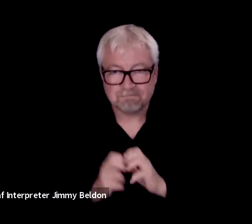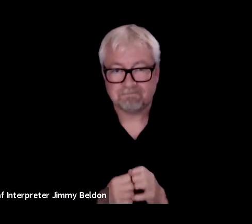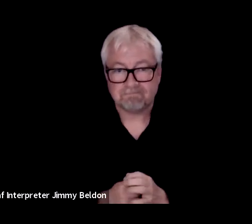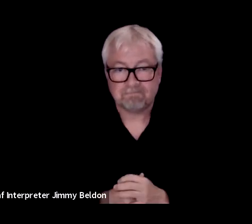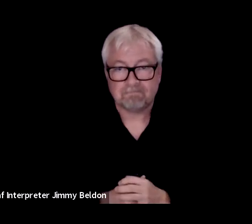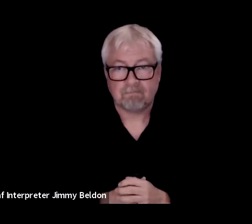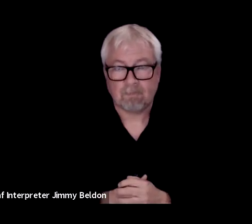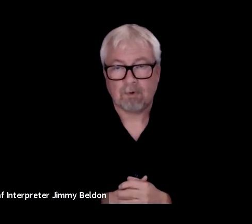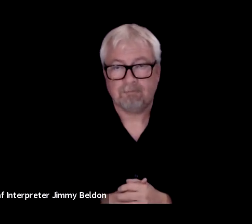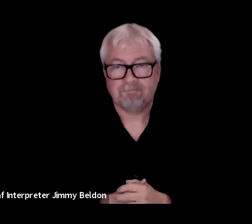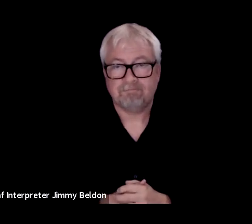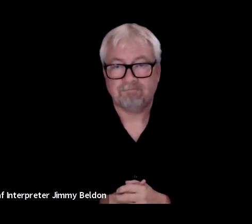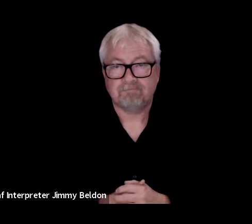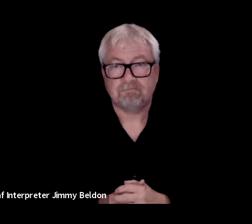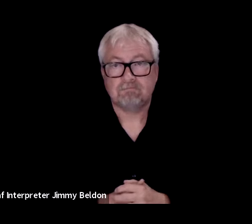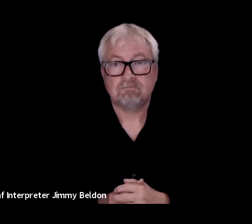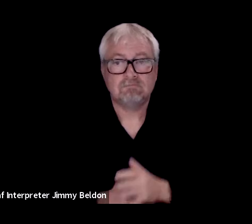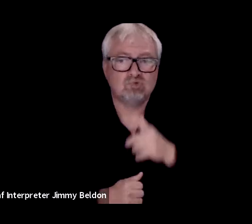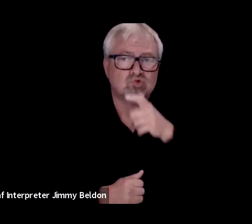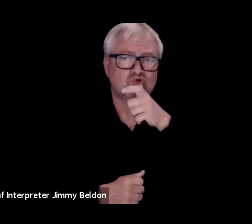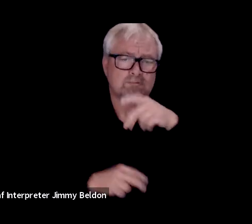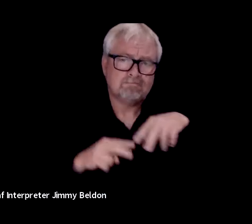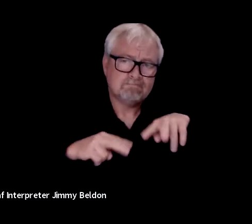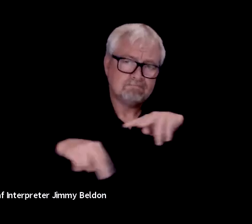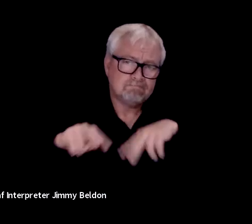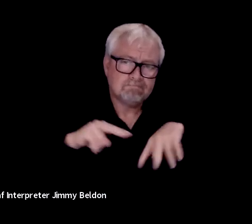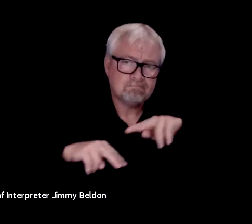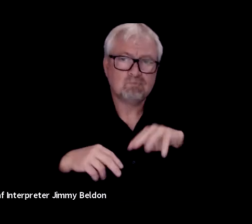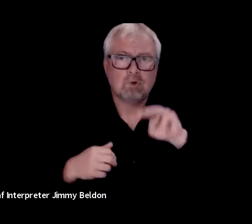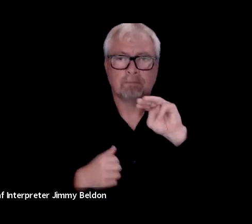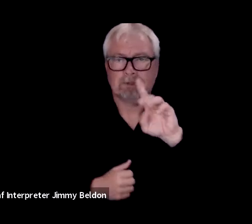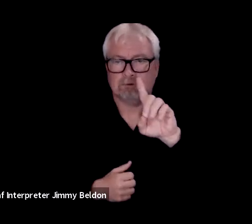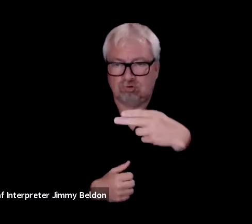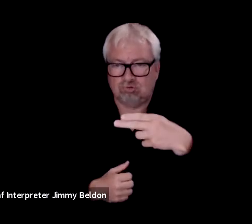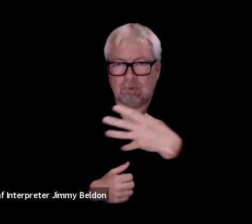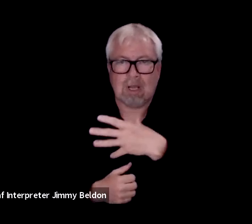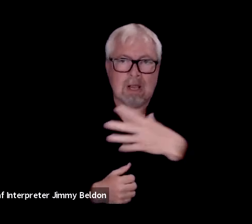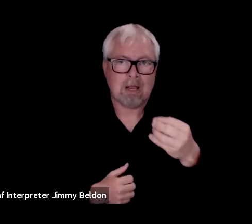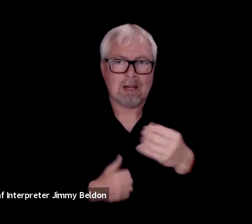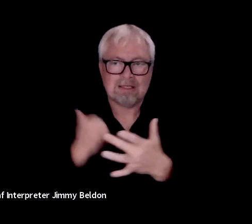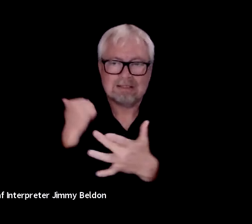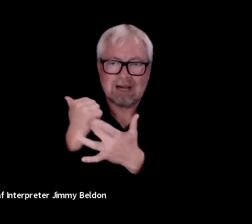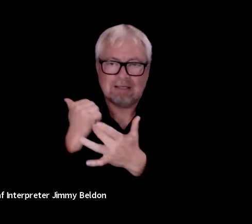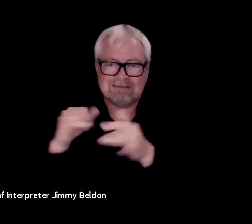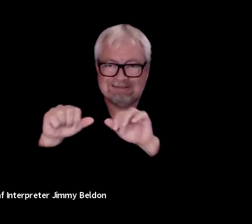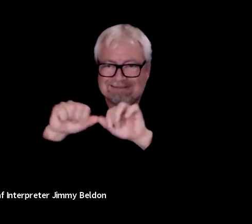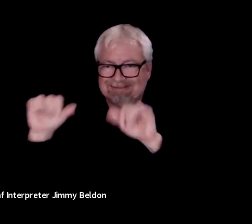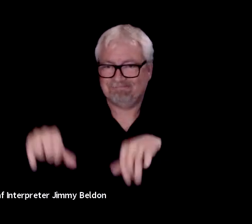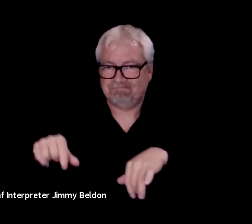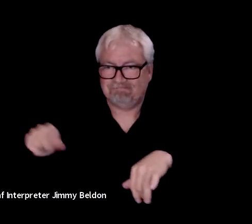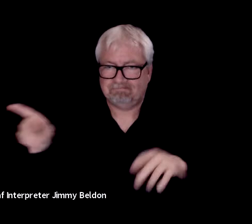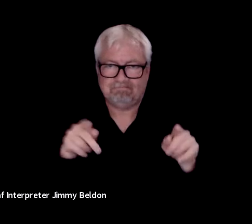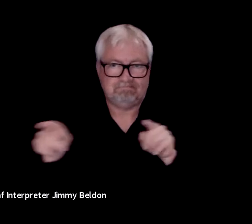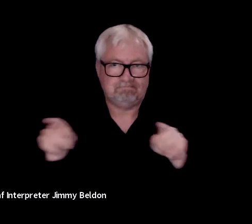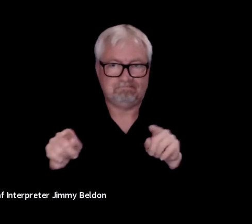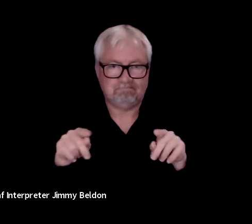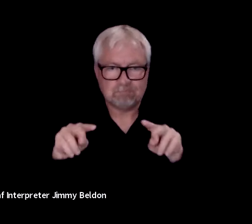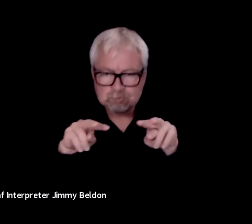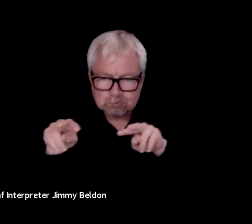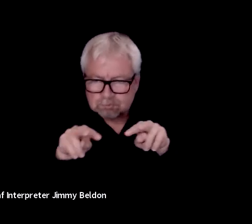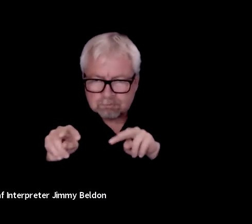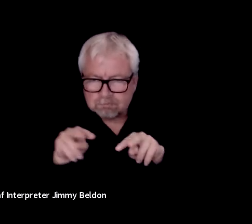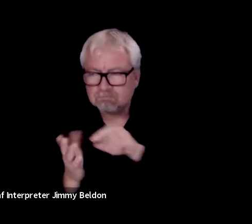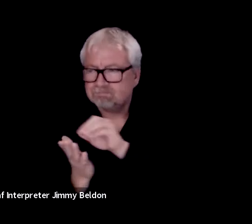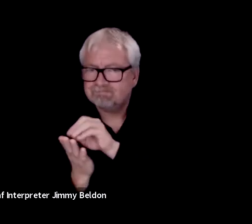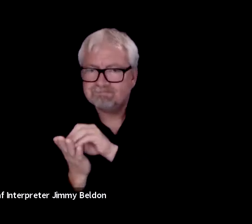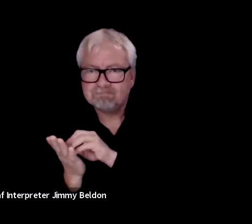electronic reporting system. So they were already known to us and treated as confirmed cases and acted upon